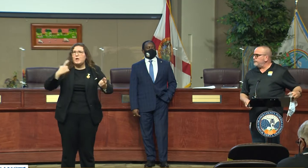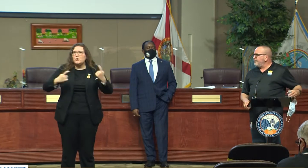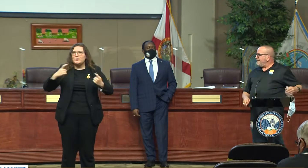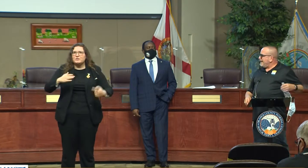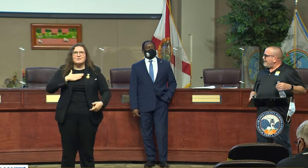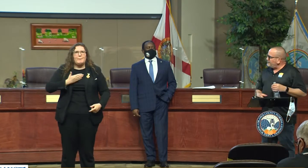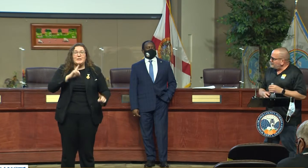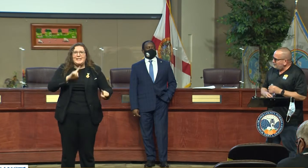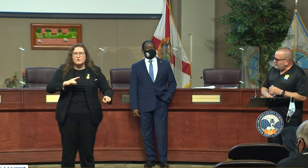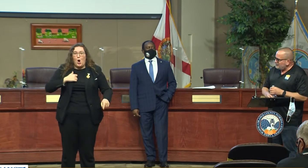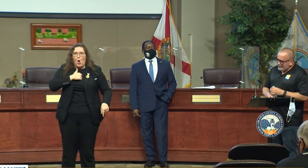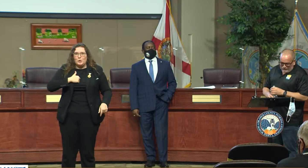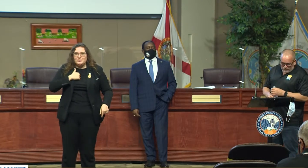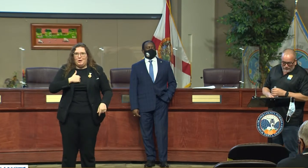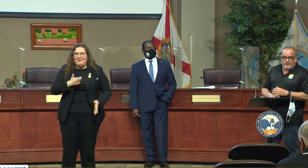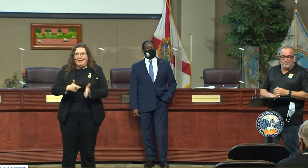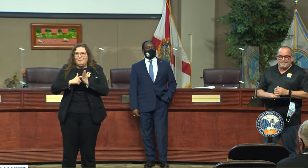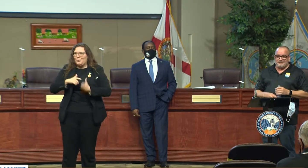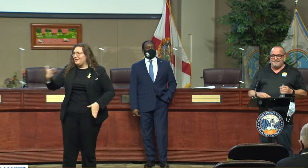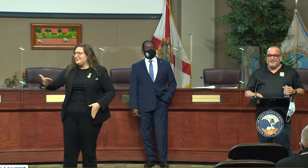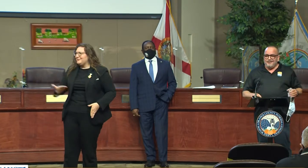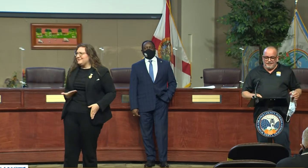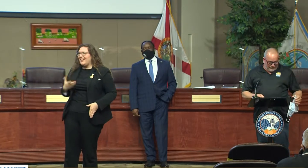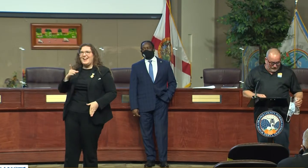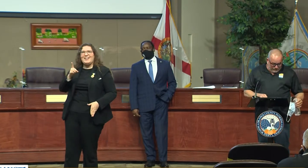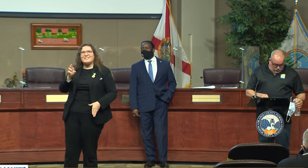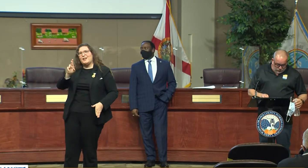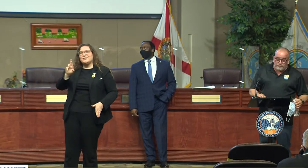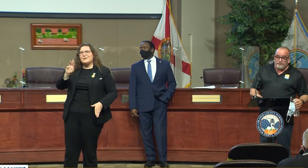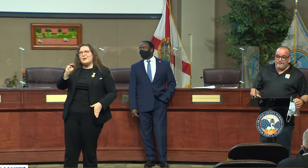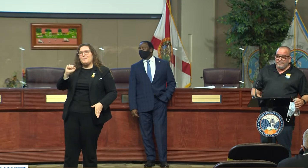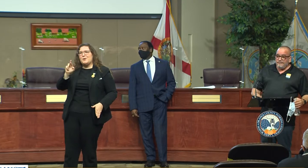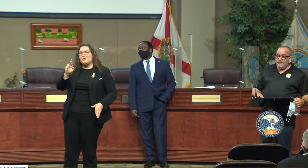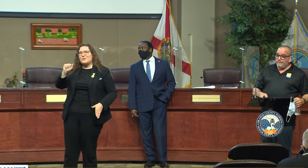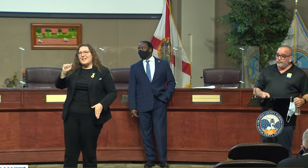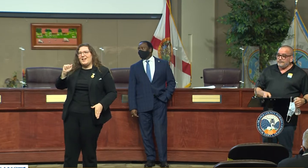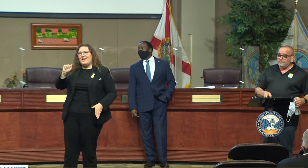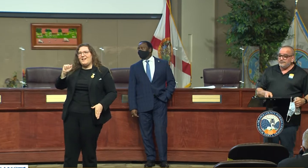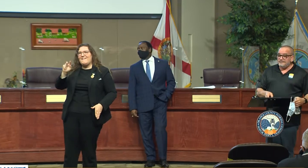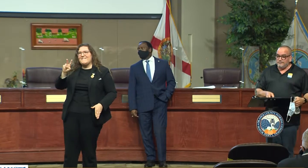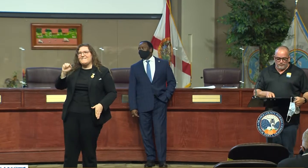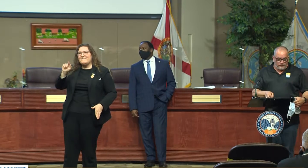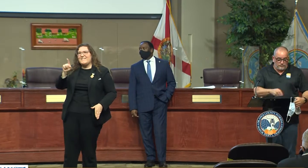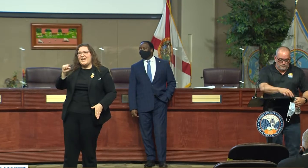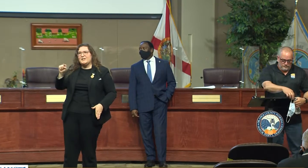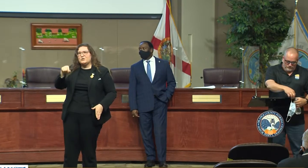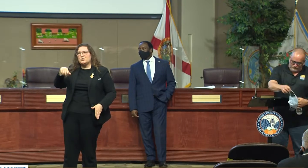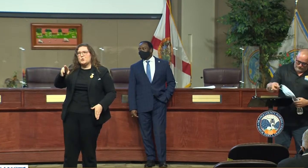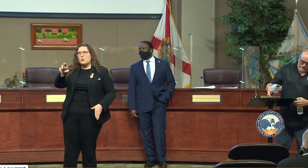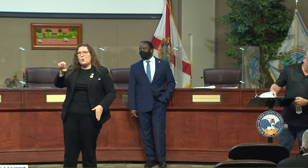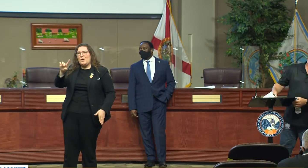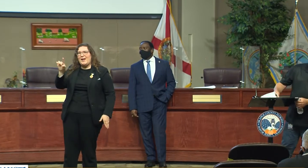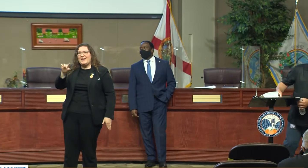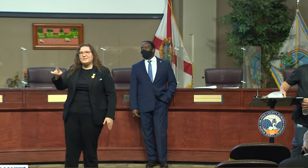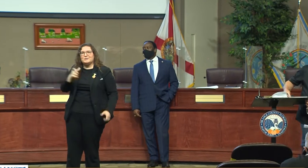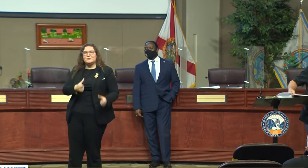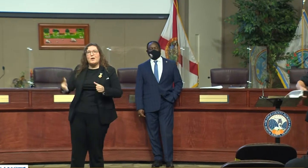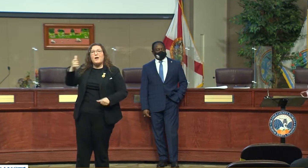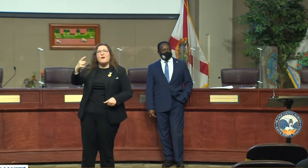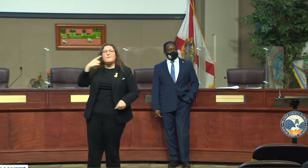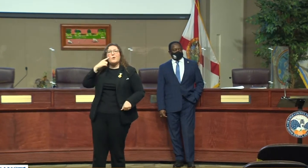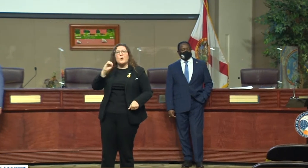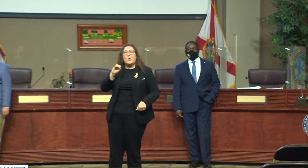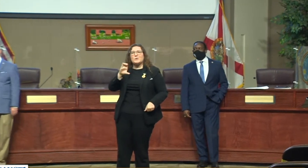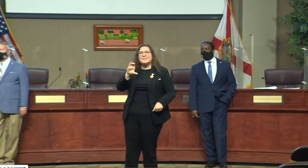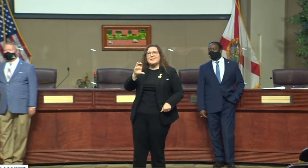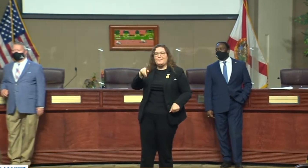sorry. I have to introduce Dr. Maria Vasquez, the Deputy Superintendent for our school system. Thank you. Thank you, Dr.